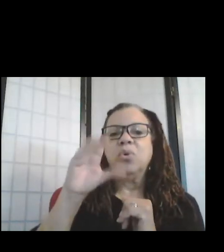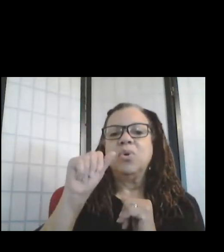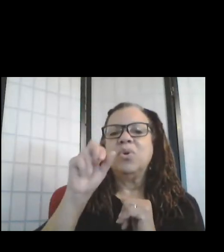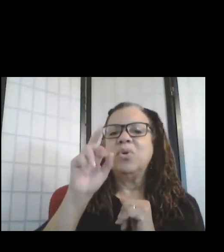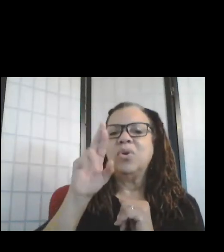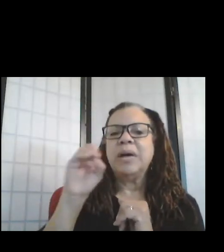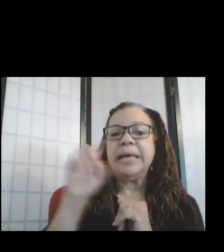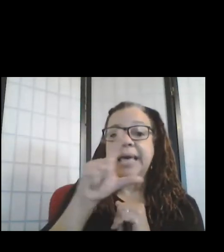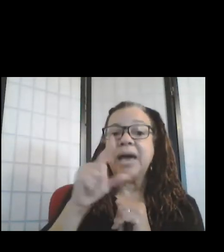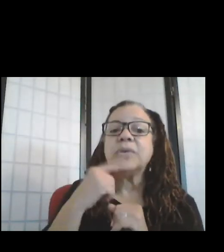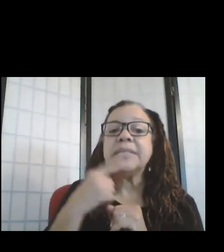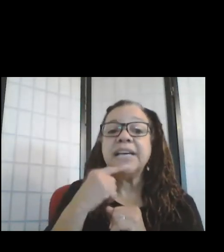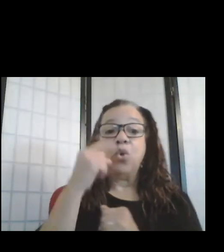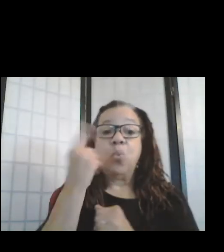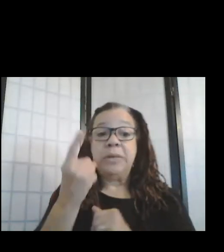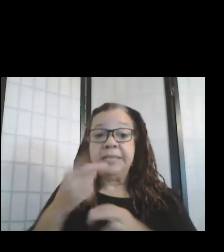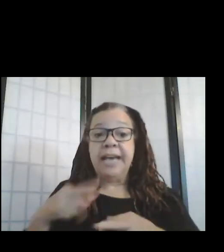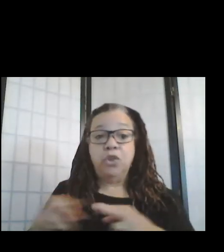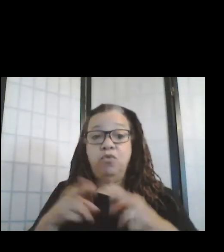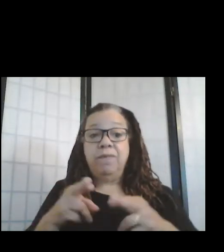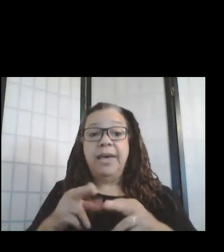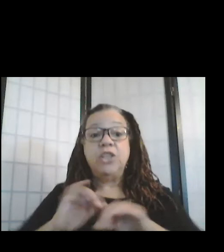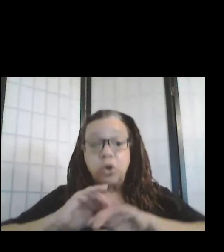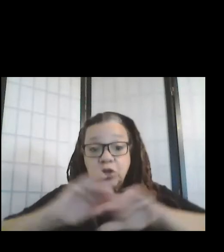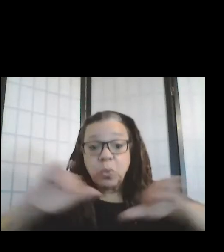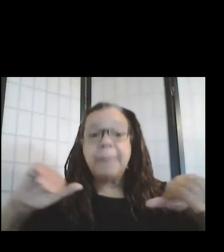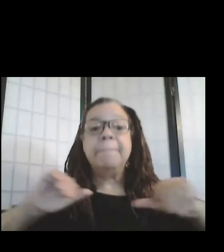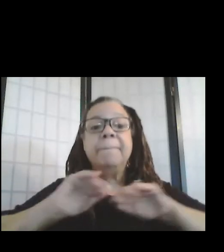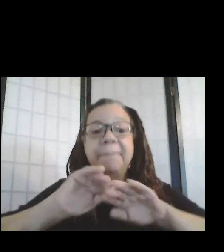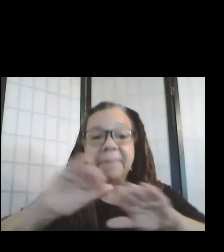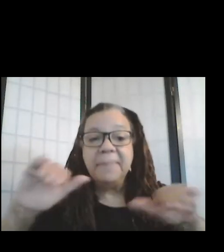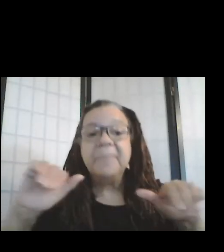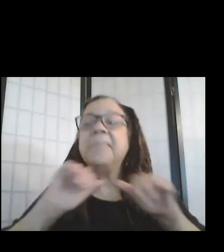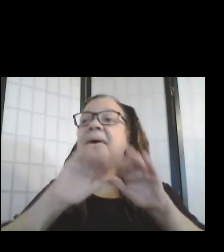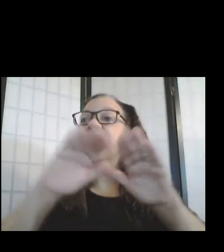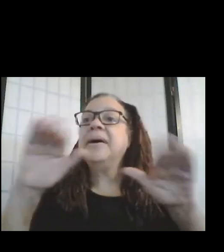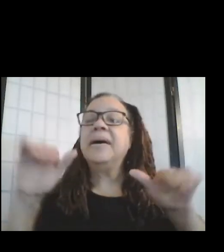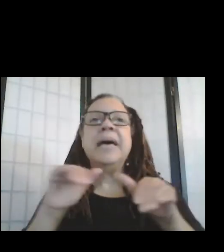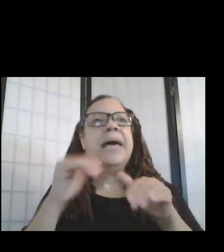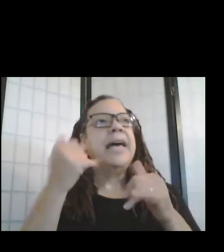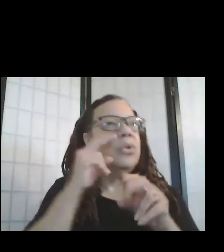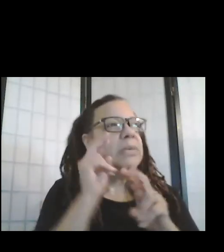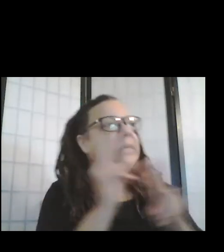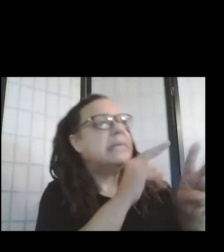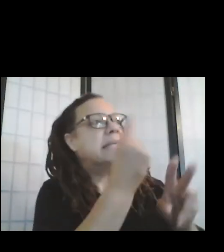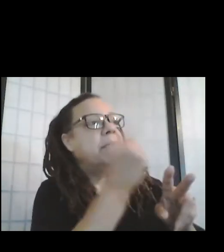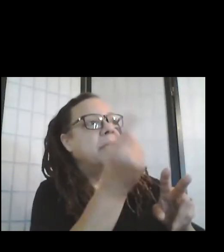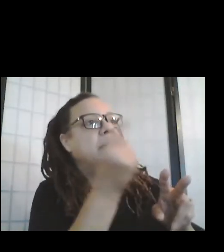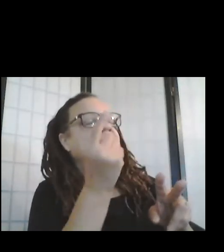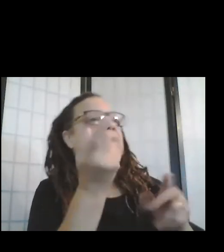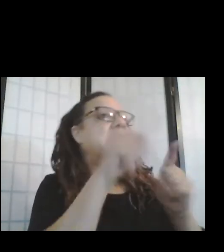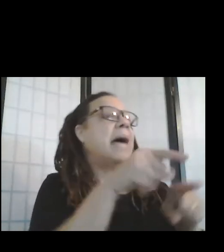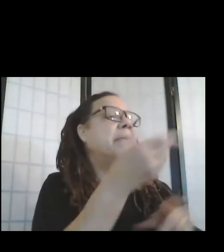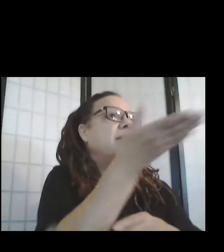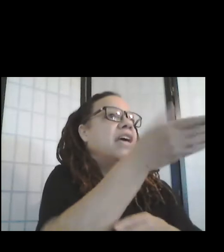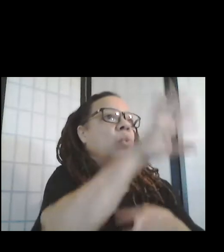the one side of a river and you're going to swim across and you kind of draw a bead on something on the opposite bank.